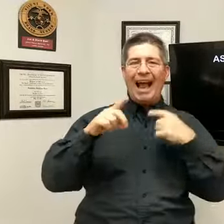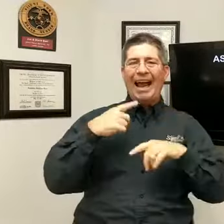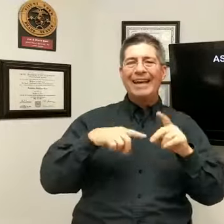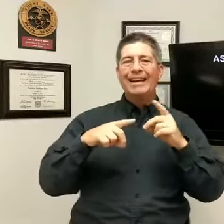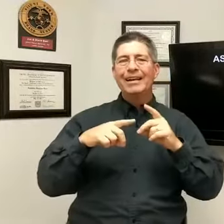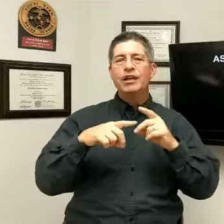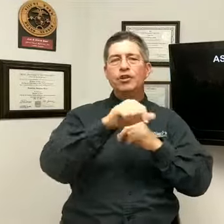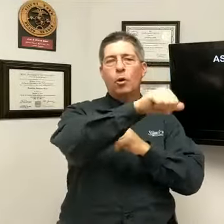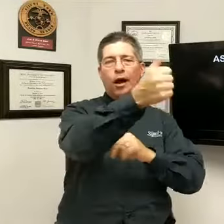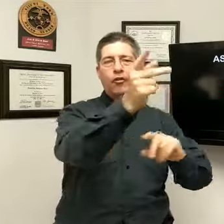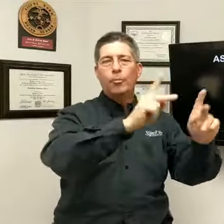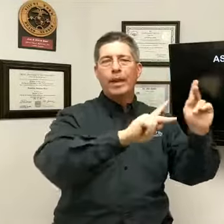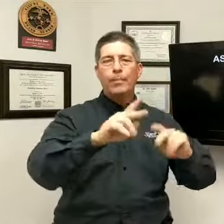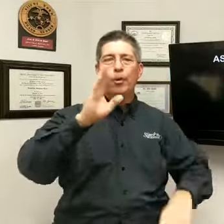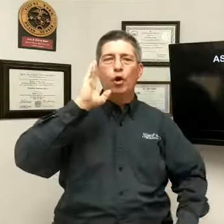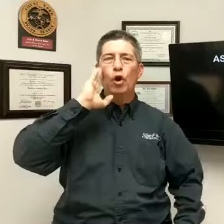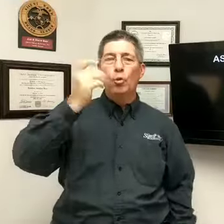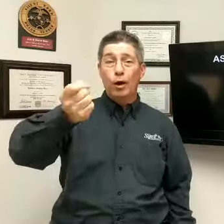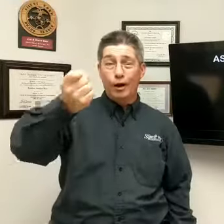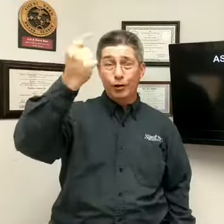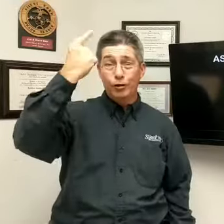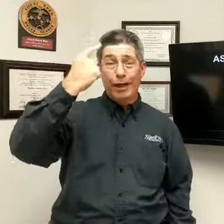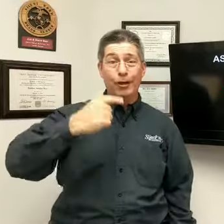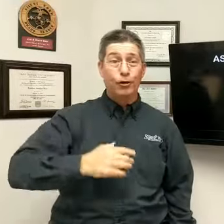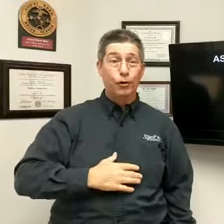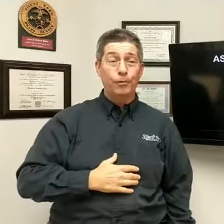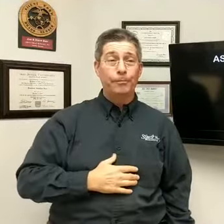Sign so other people will understand you.